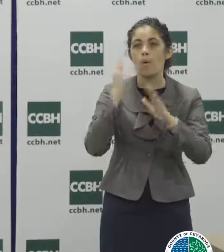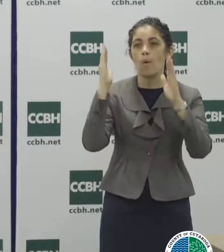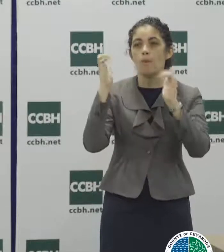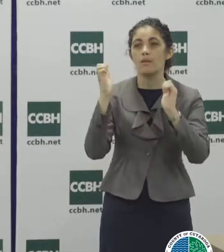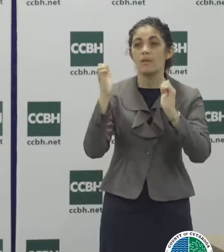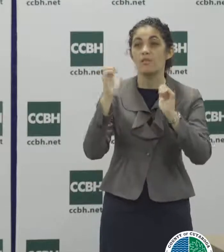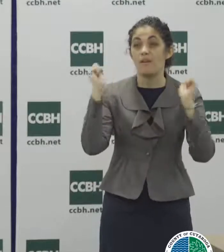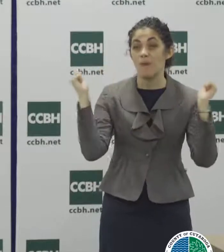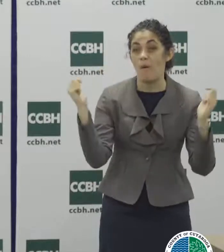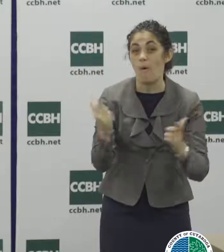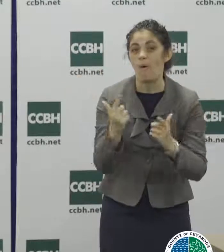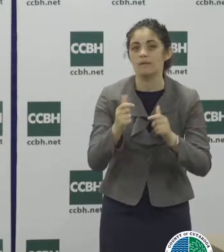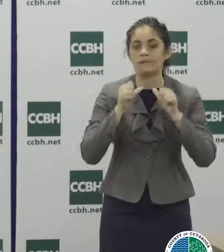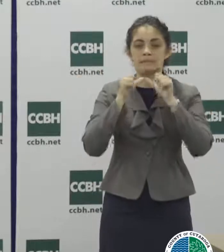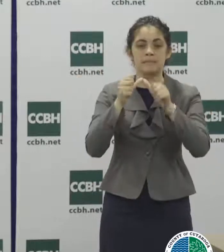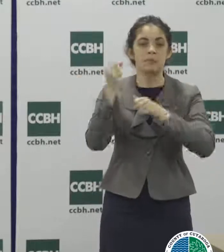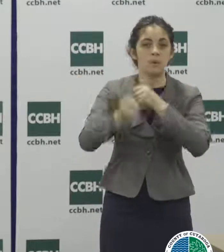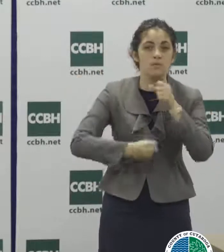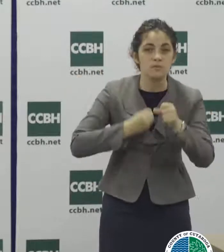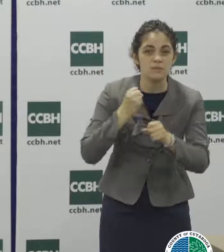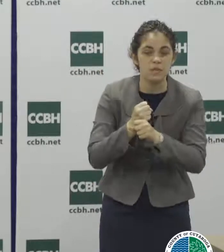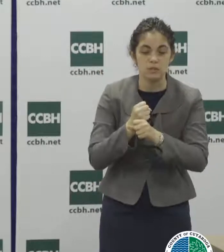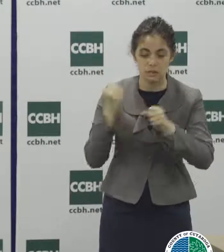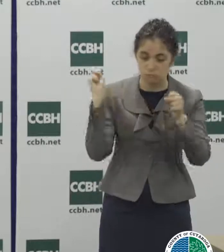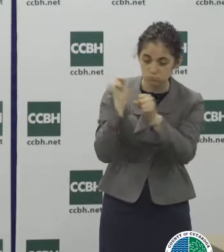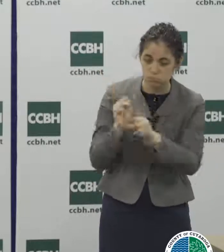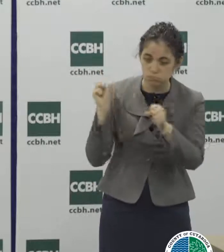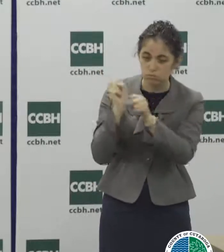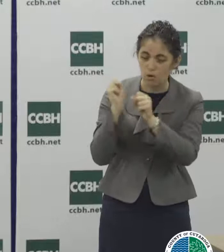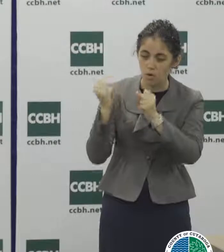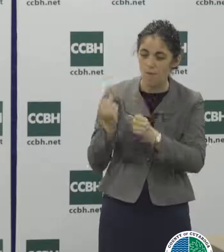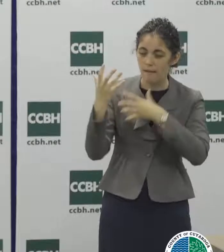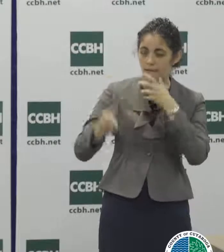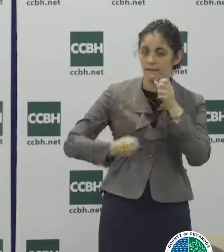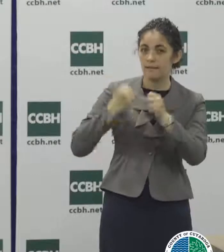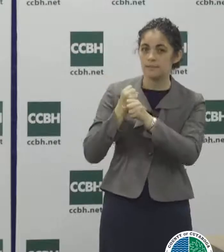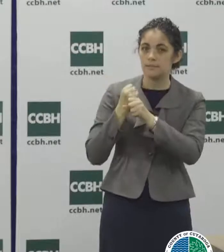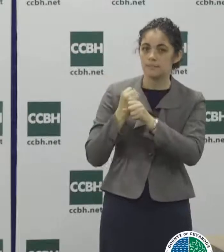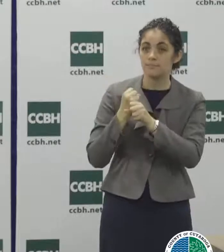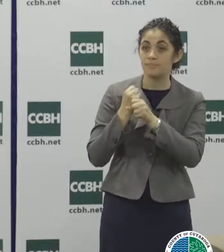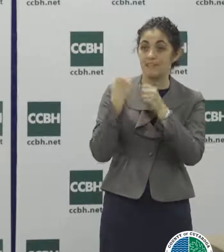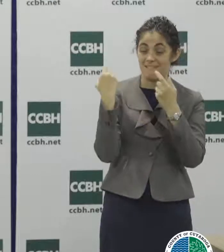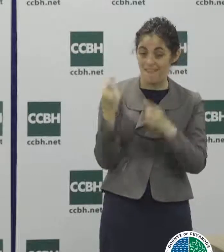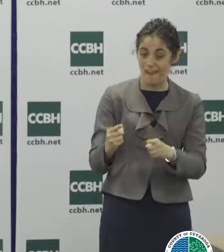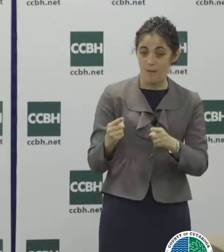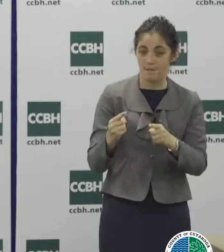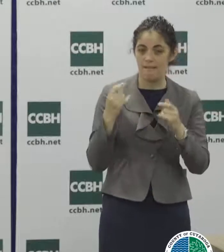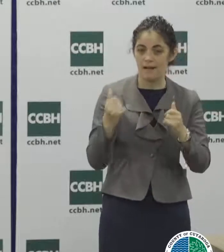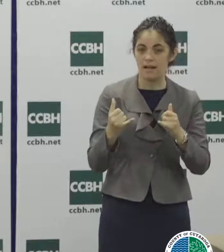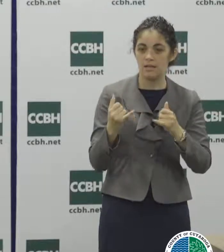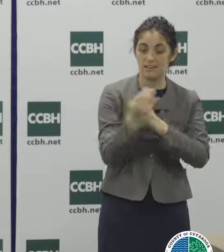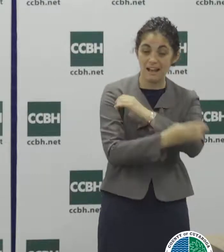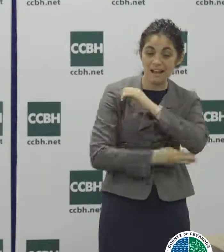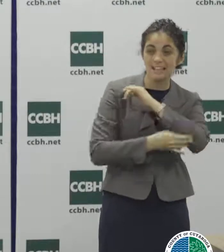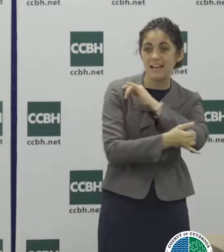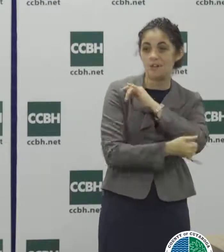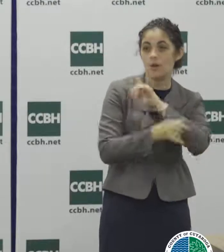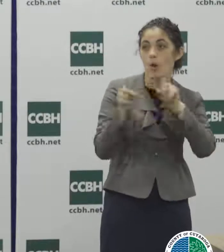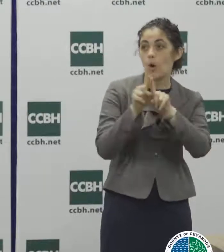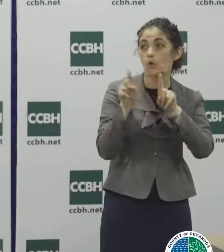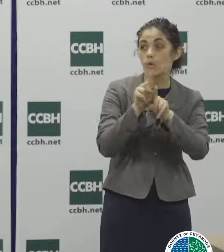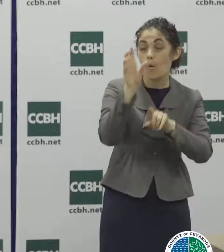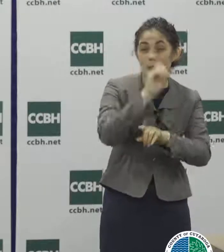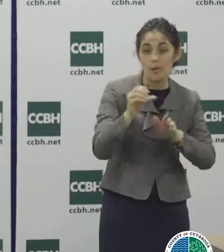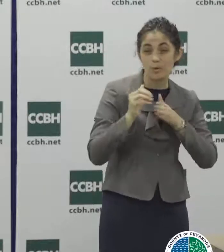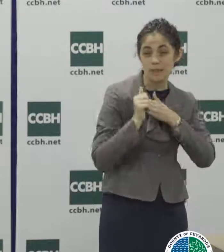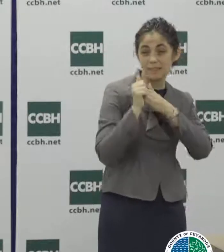that the fruits of long years of labor in this area that are being borne now, Cuyahoga County and Ohio are